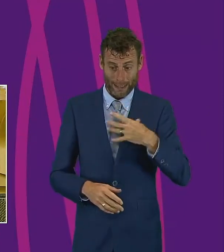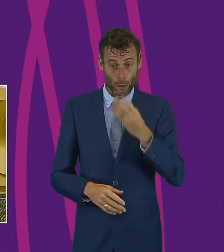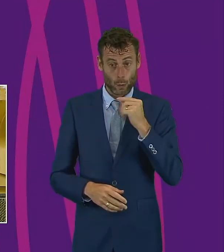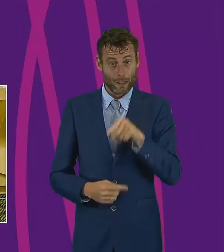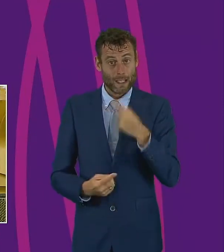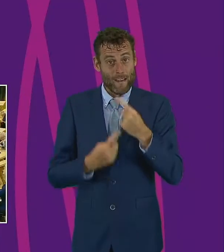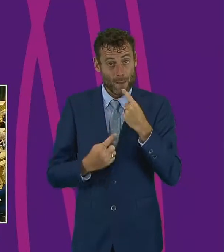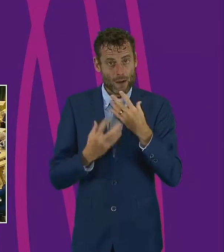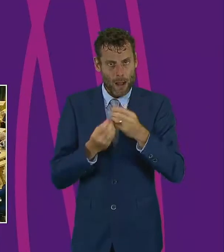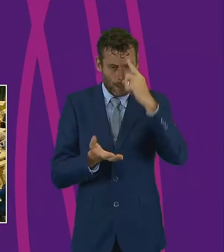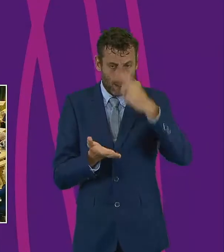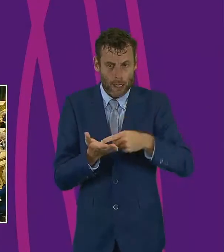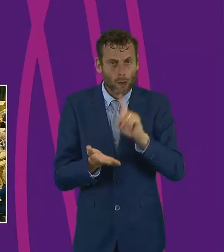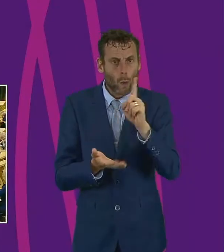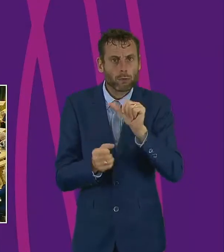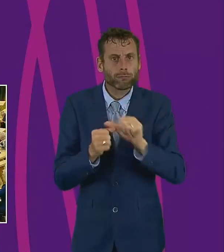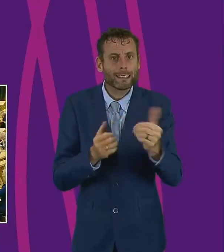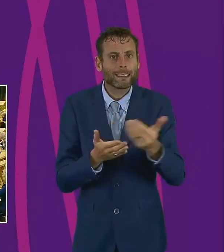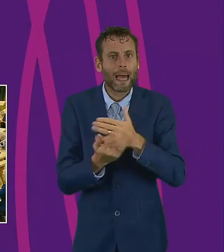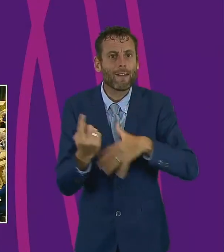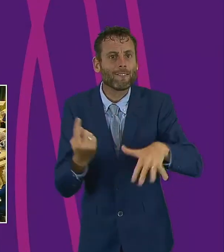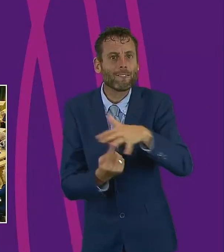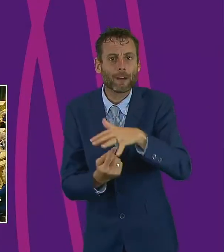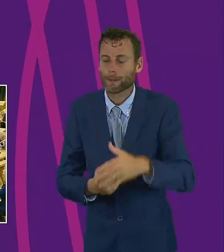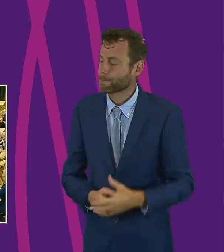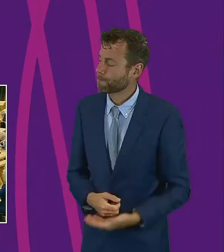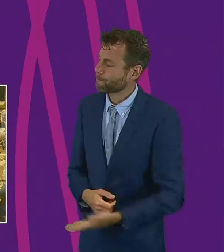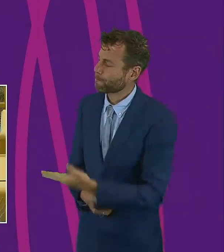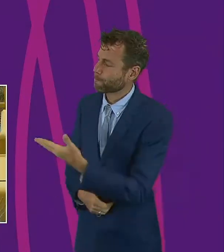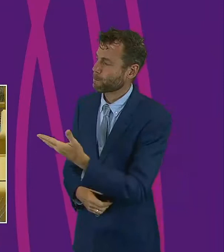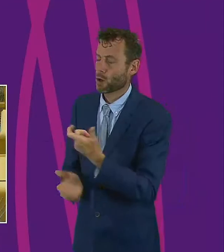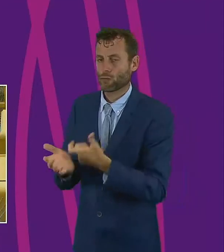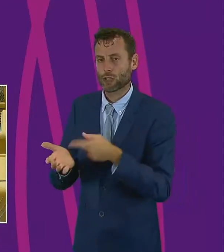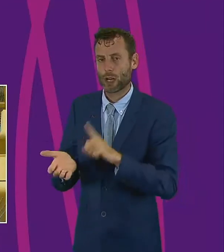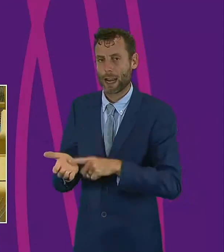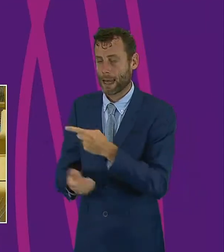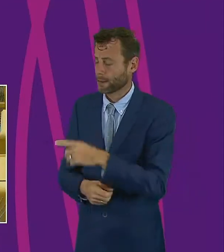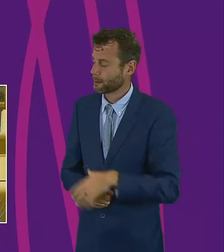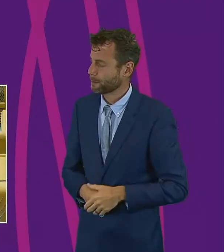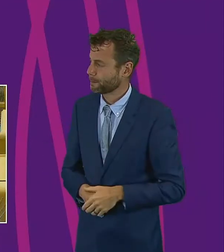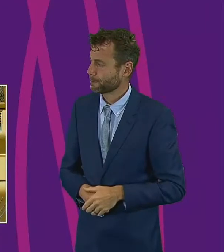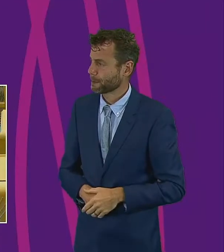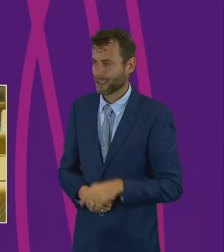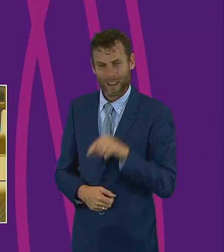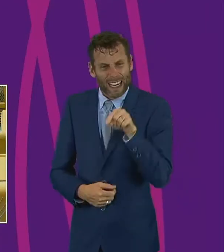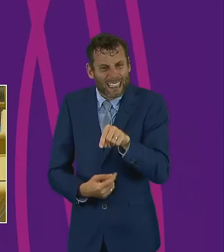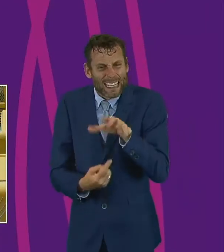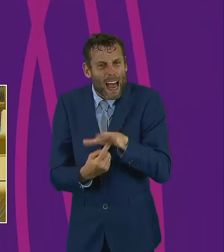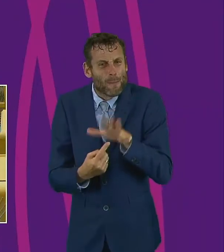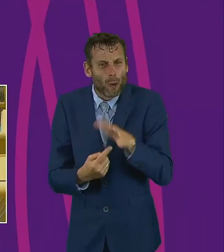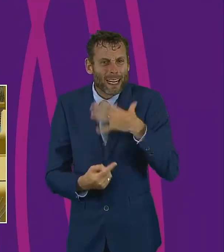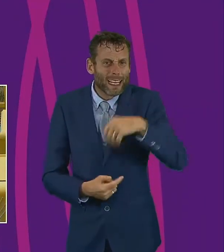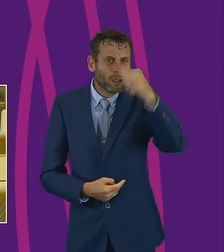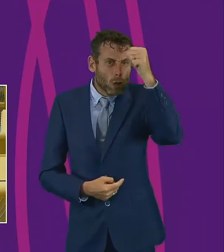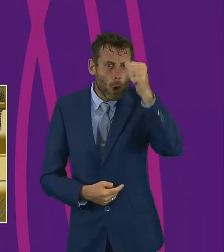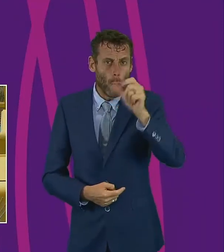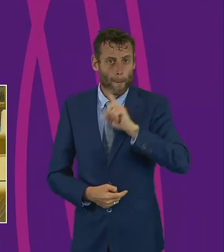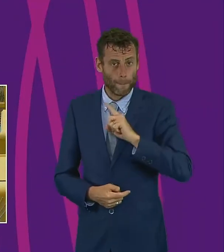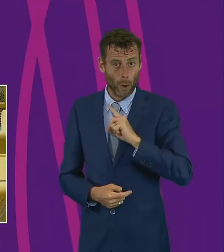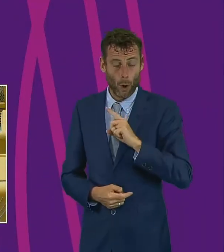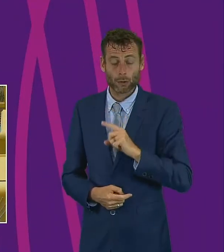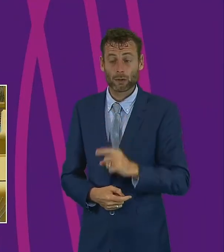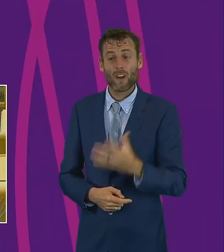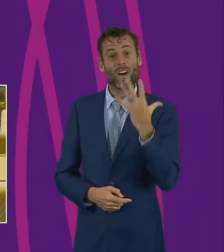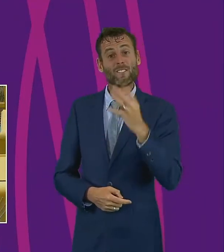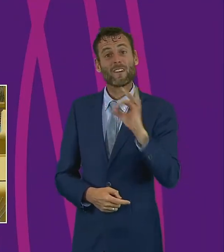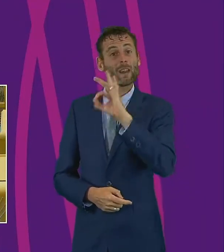week. Richard Leonard. Thank you. But this data, above all other data, is so important because half of all